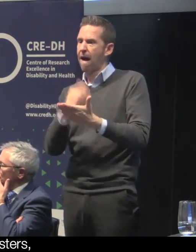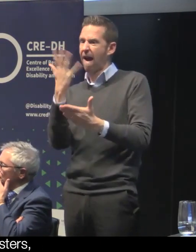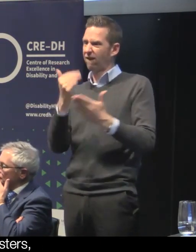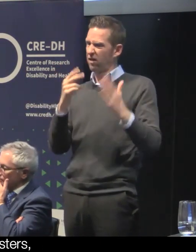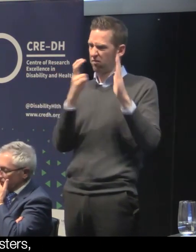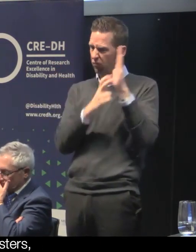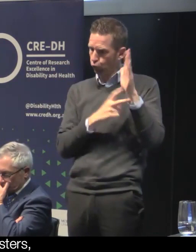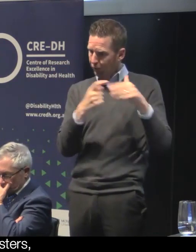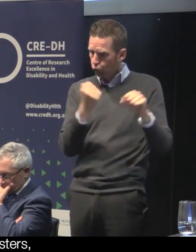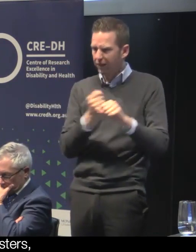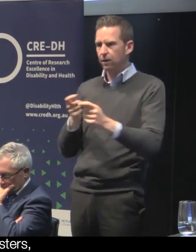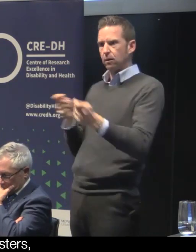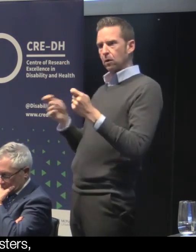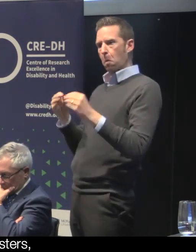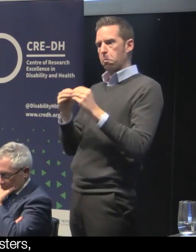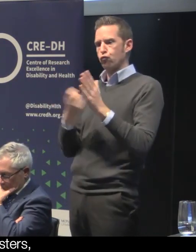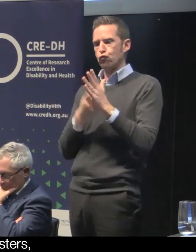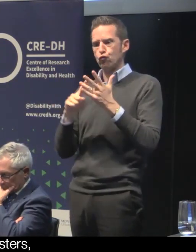we've heard of brokering, we've heard of